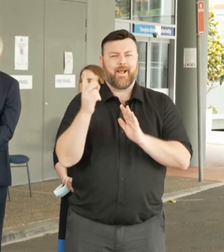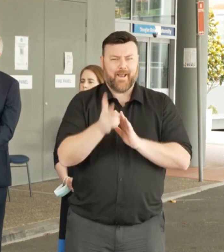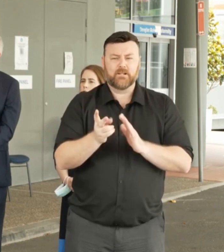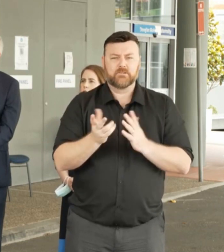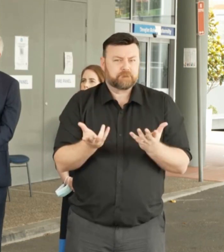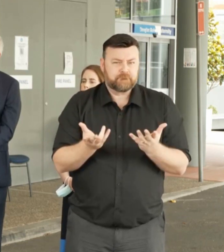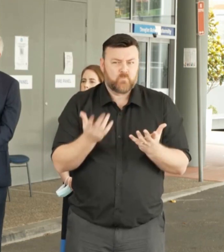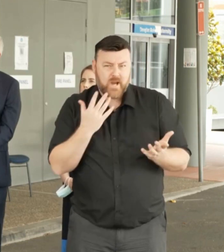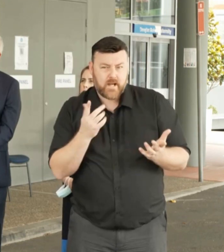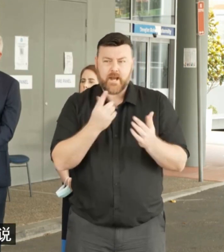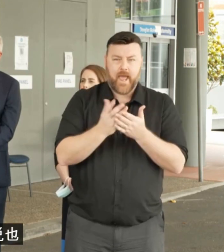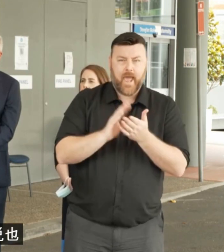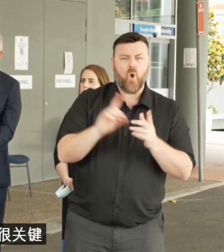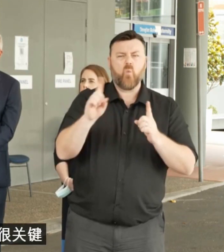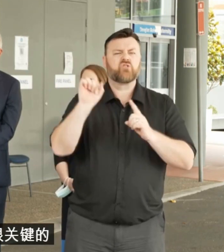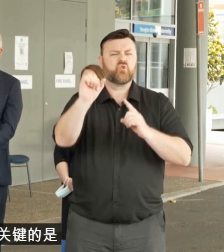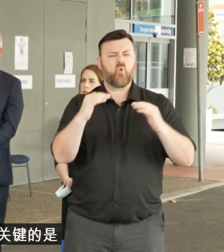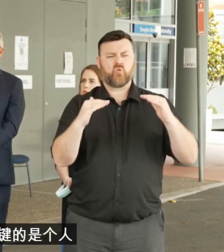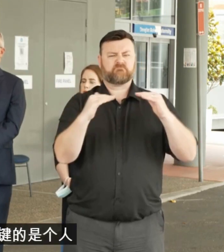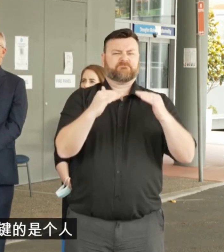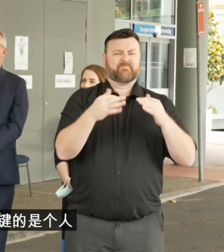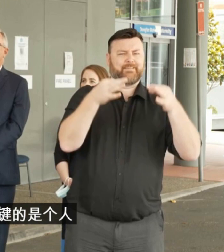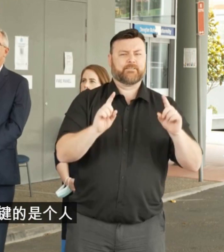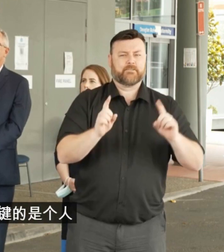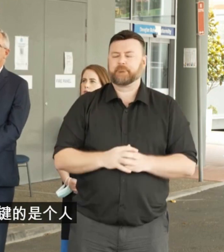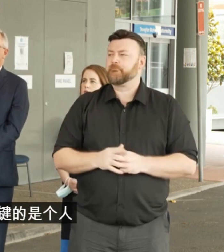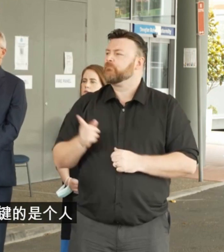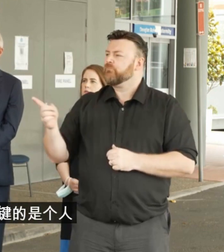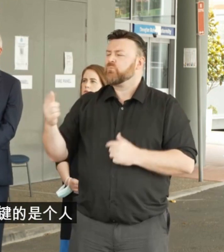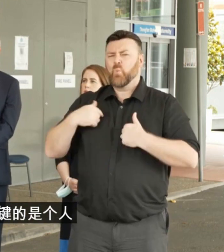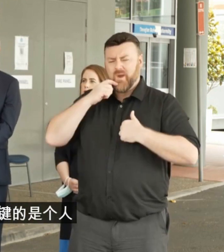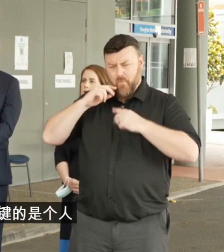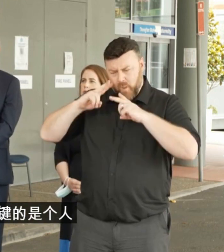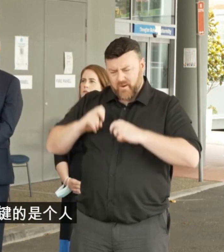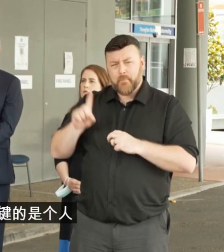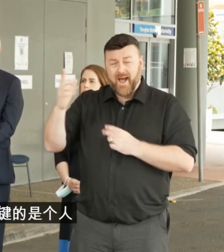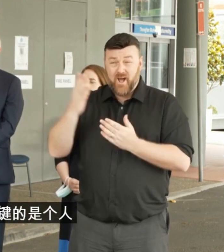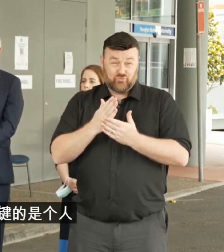look at that. I mean, what's key to us as well is personal responsibility. And,